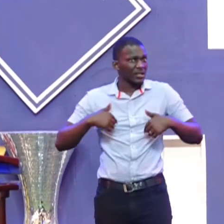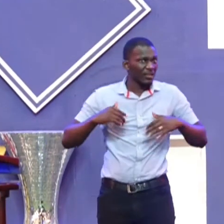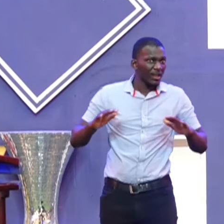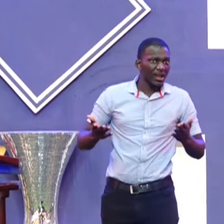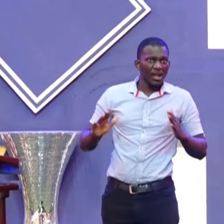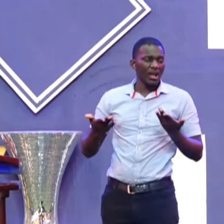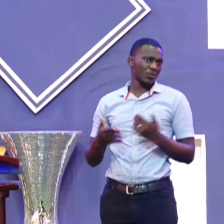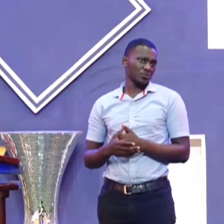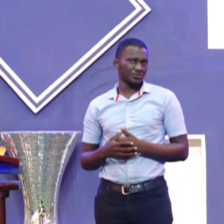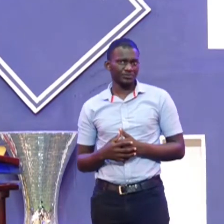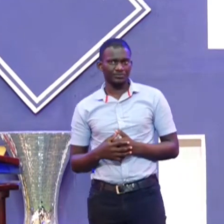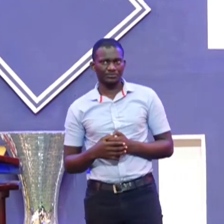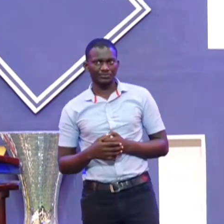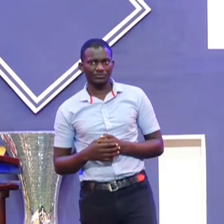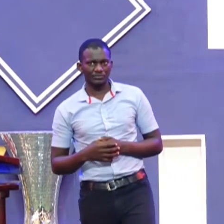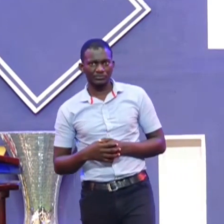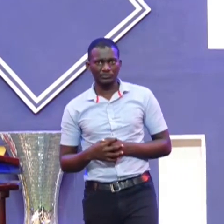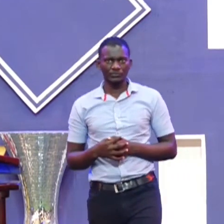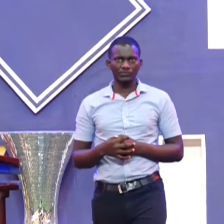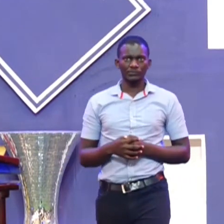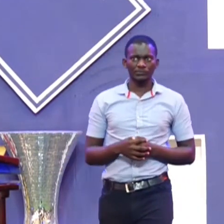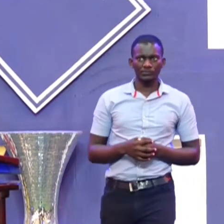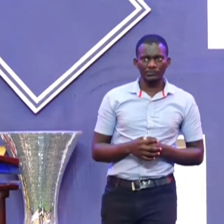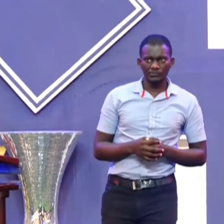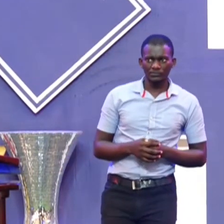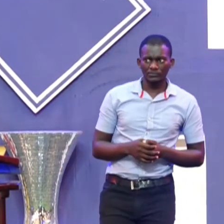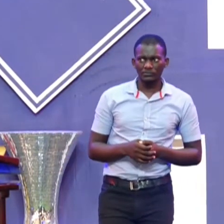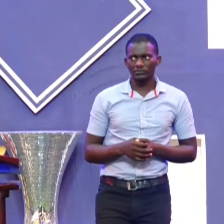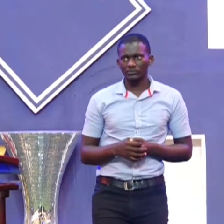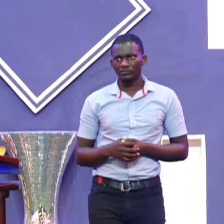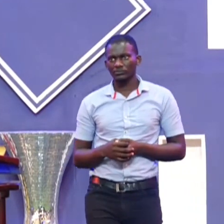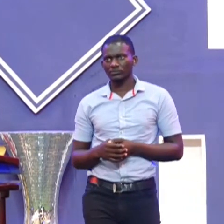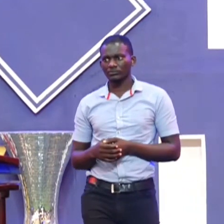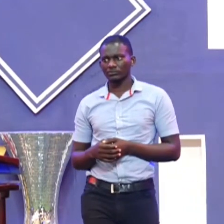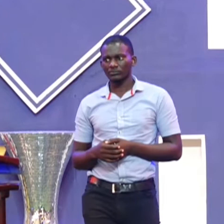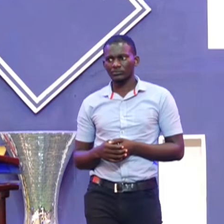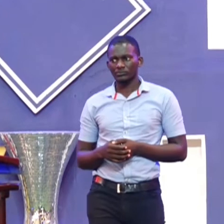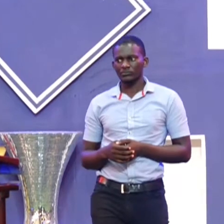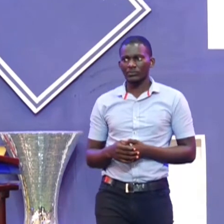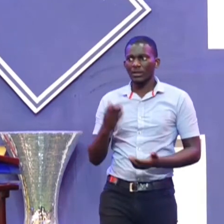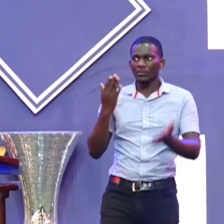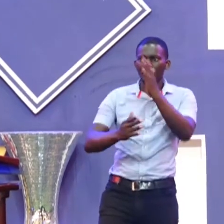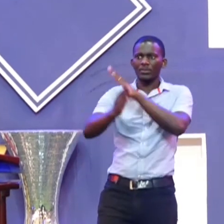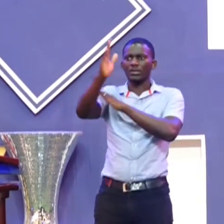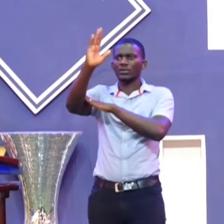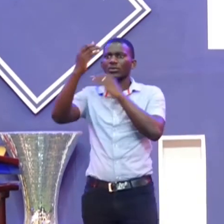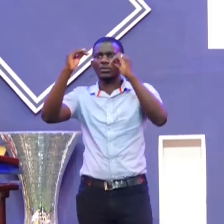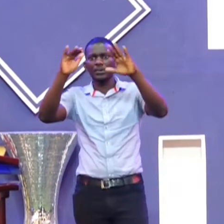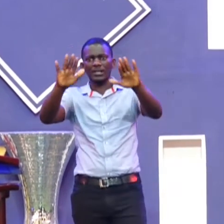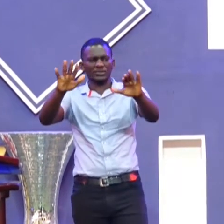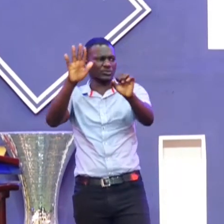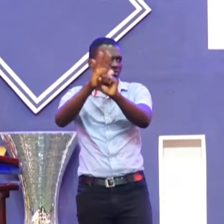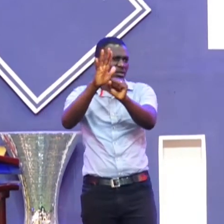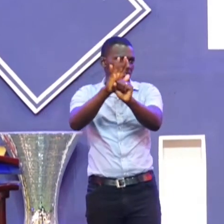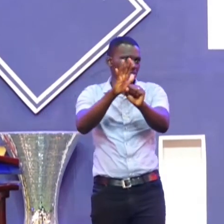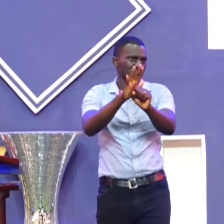That shows us and guides us through the different arenas of life. May the Lord